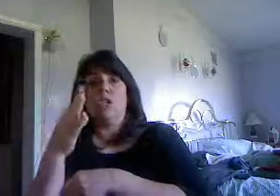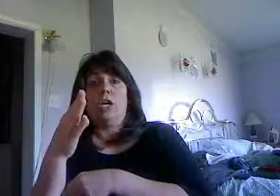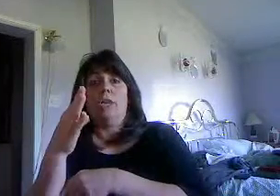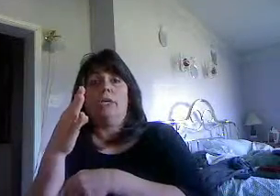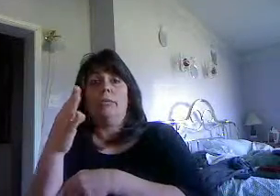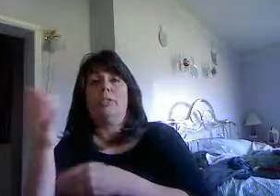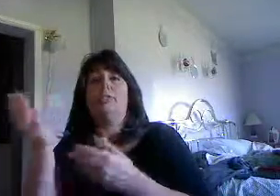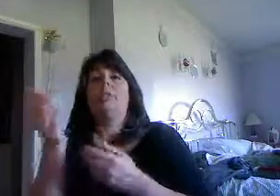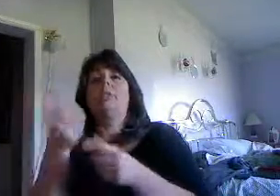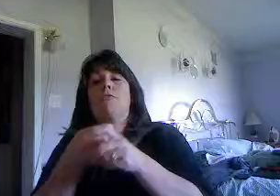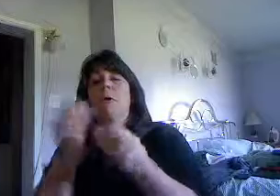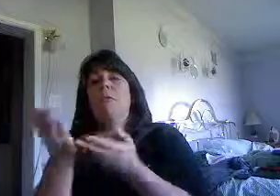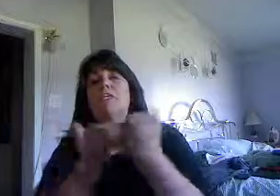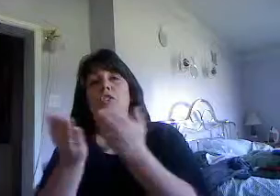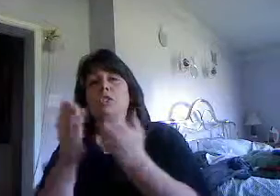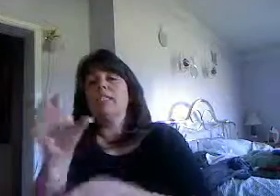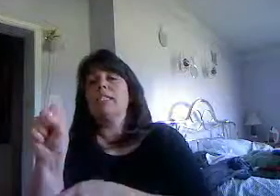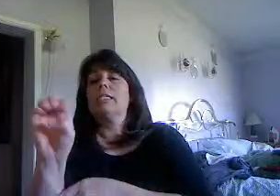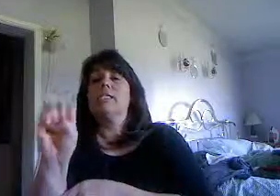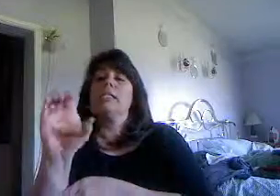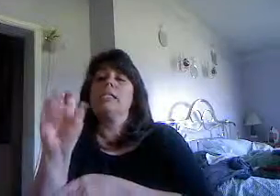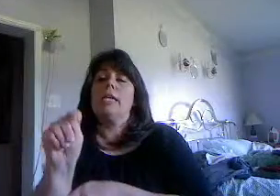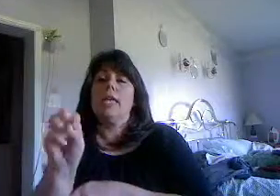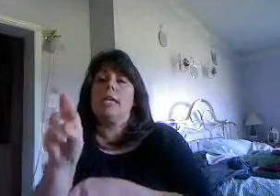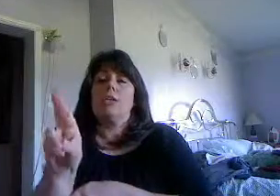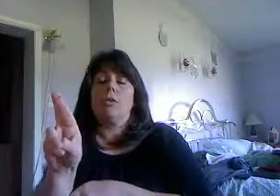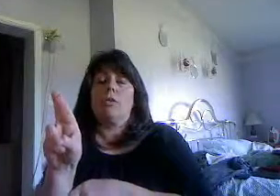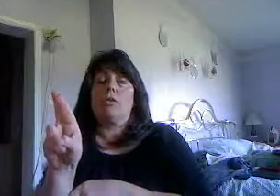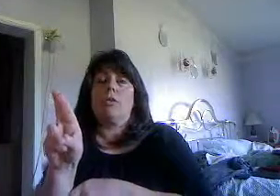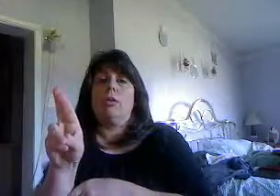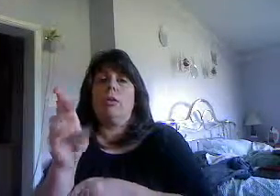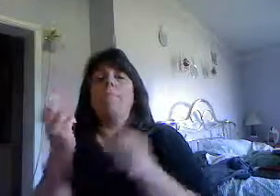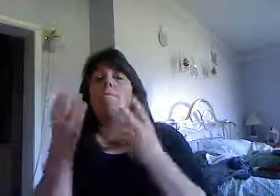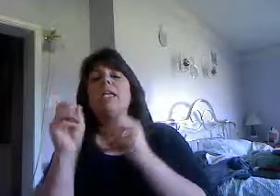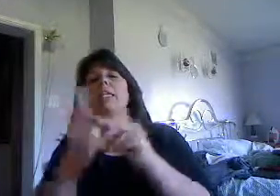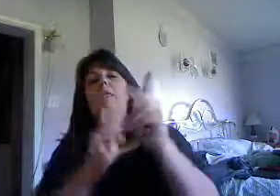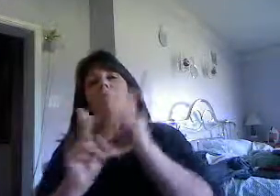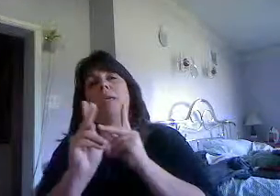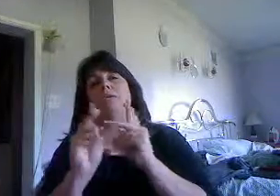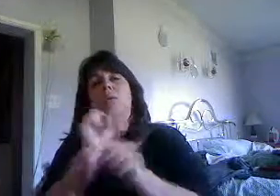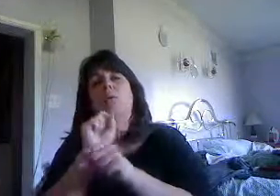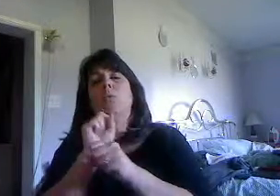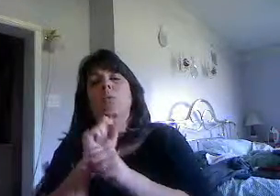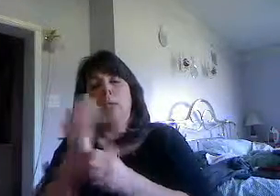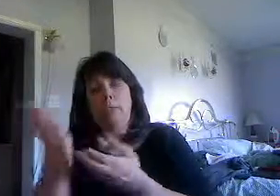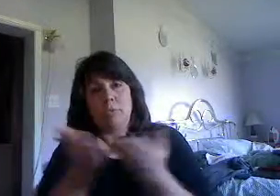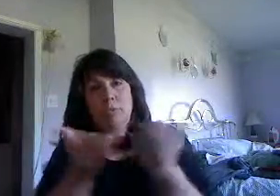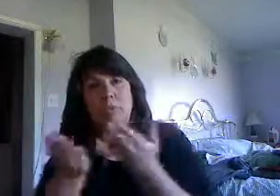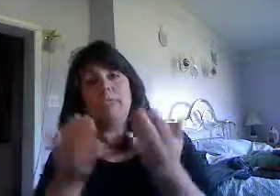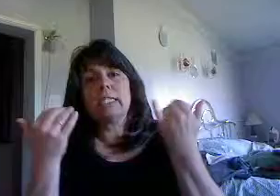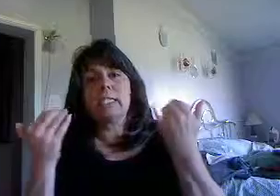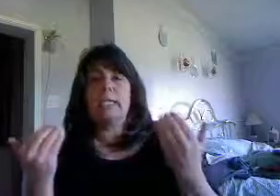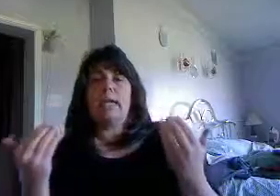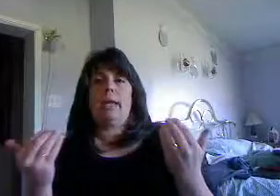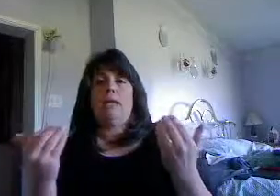services. Services, especially advanced services, what we call producer services, like banking,